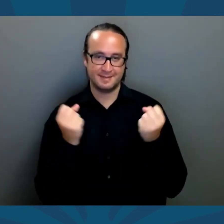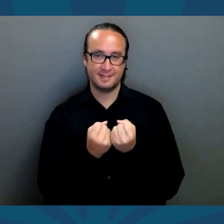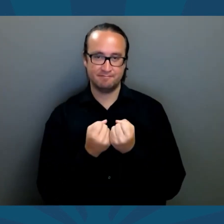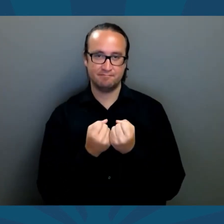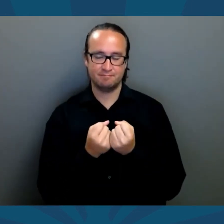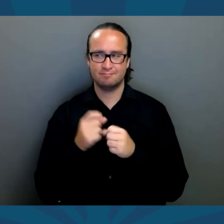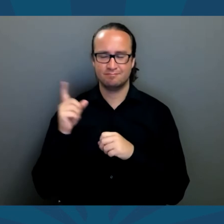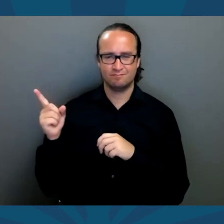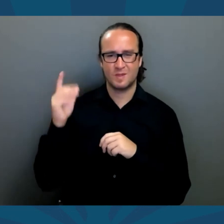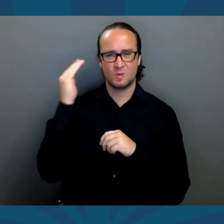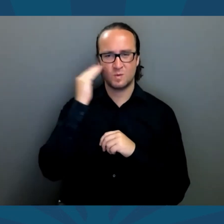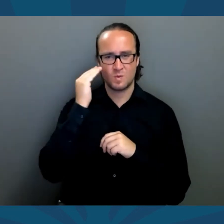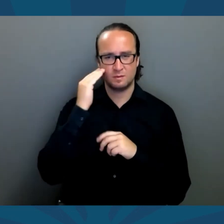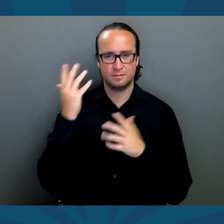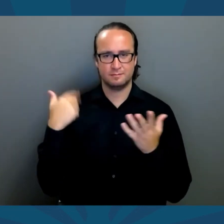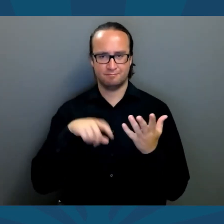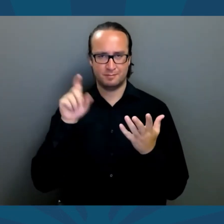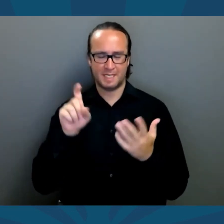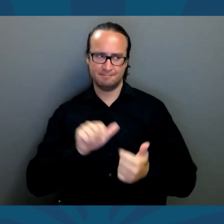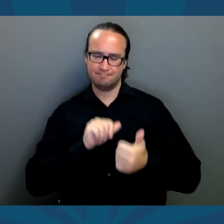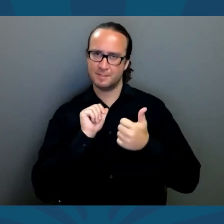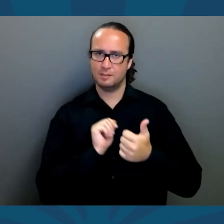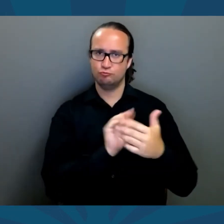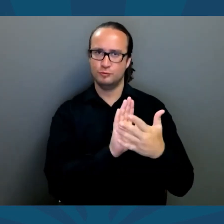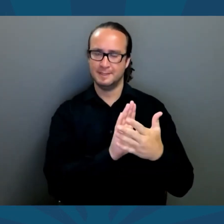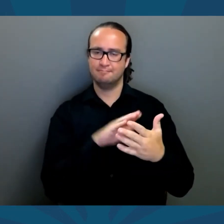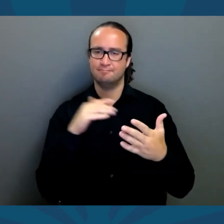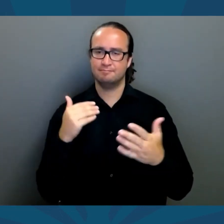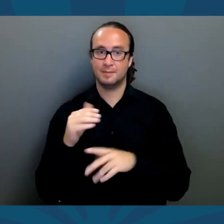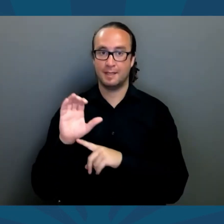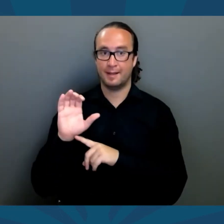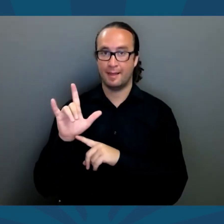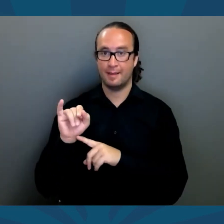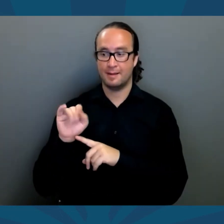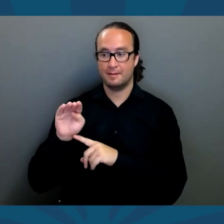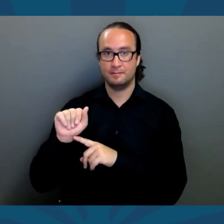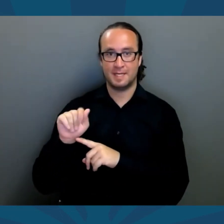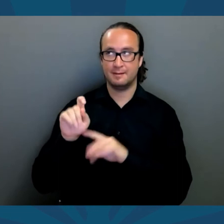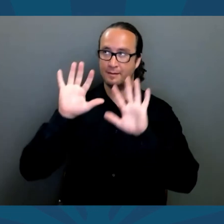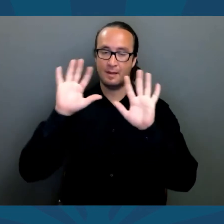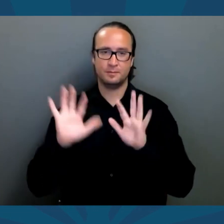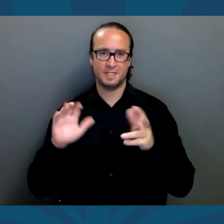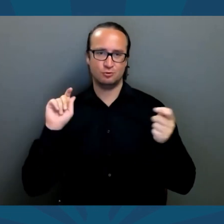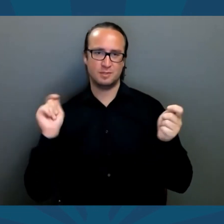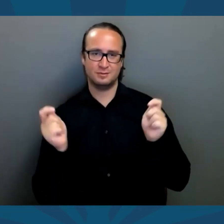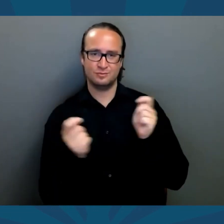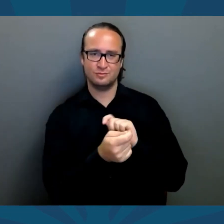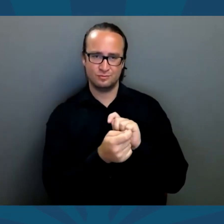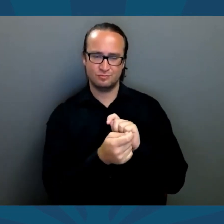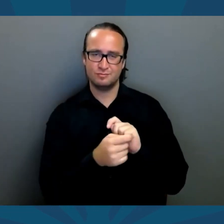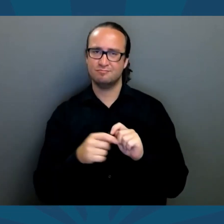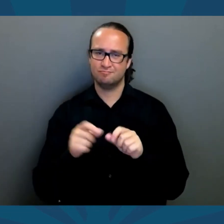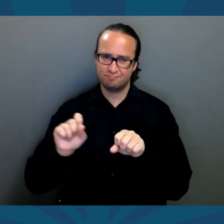She is passionate about issues of equity and equality in our society. She knows we must address